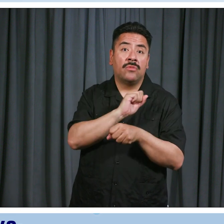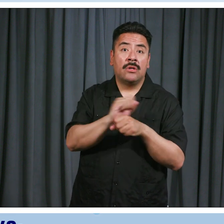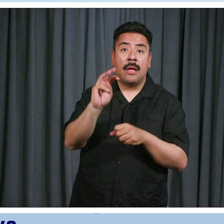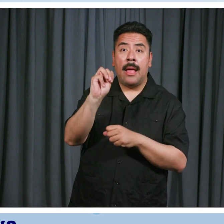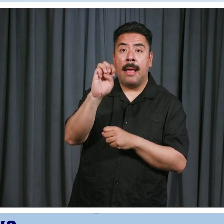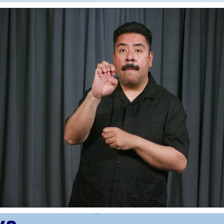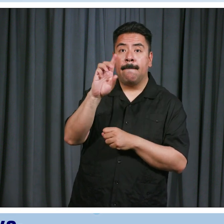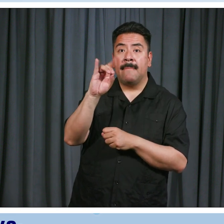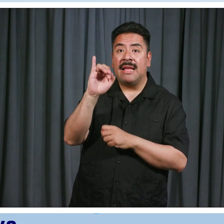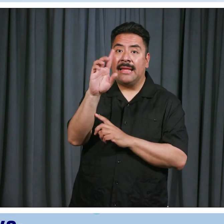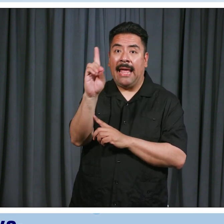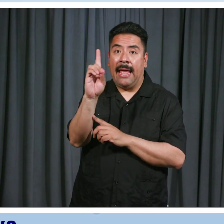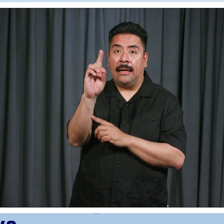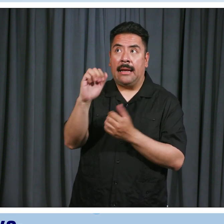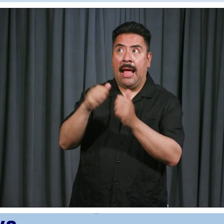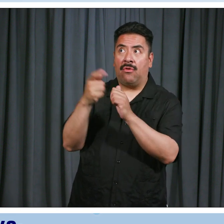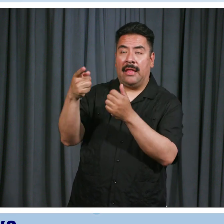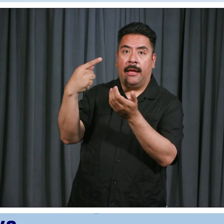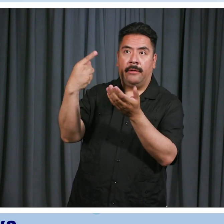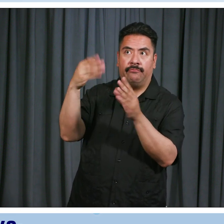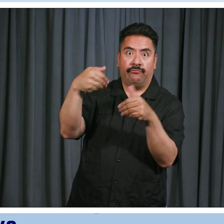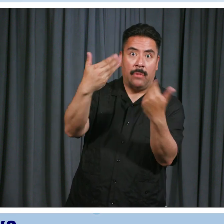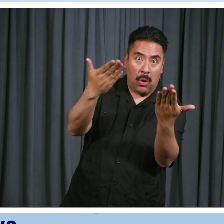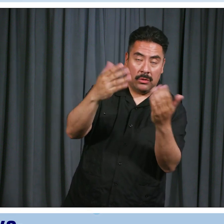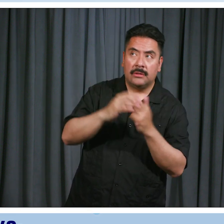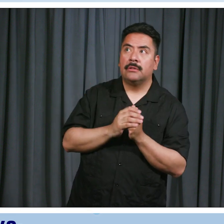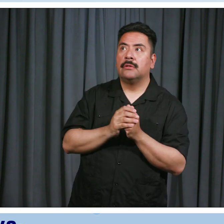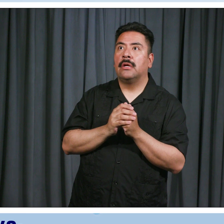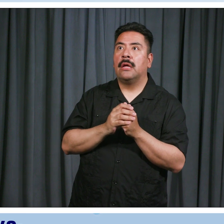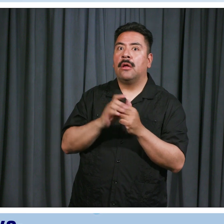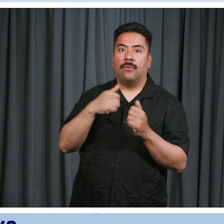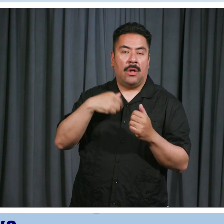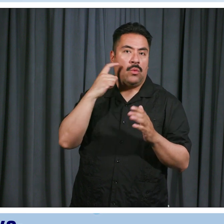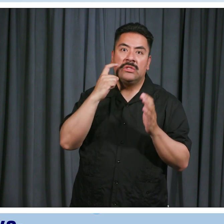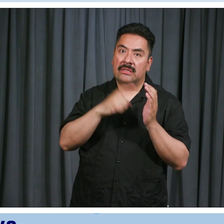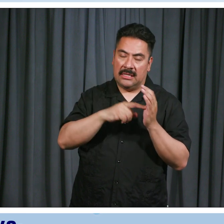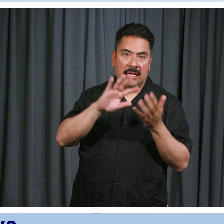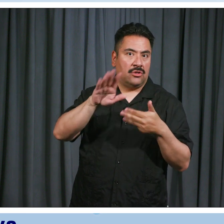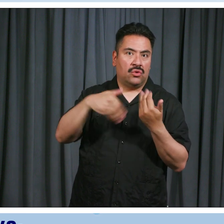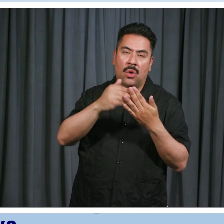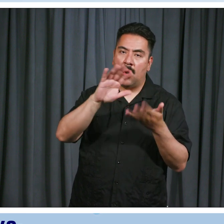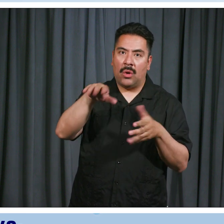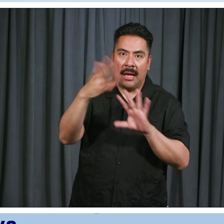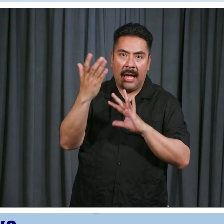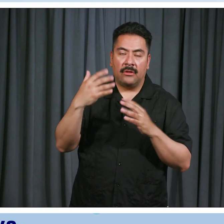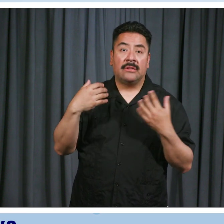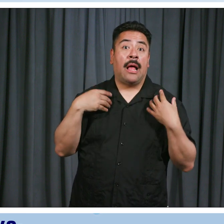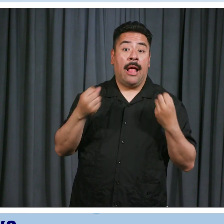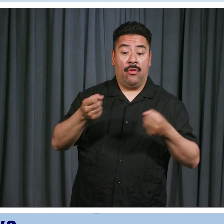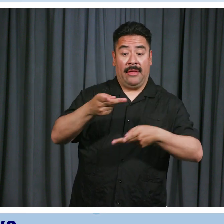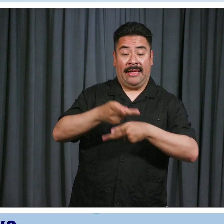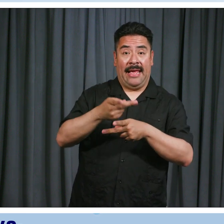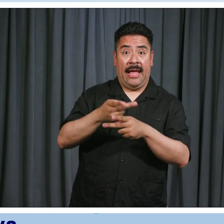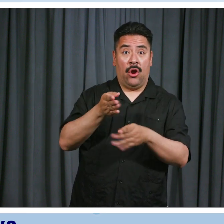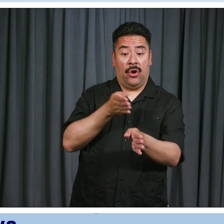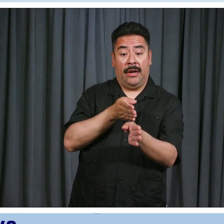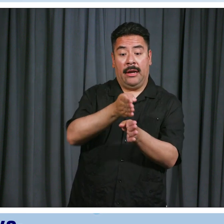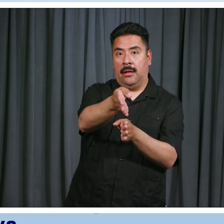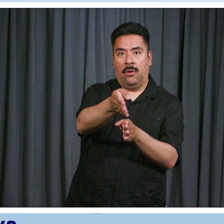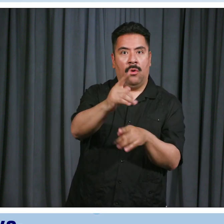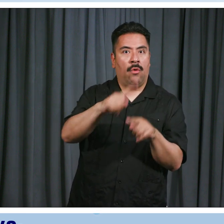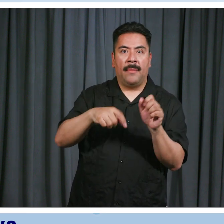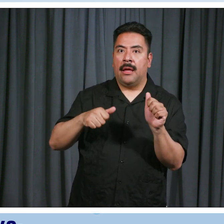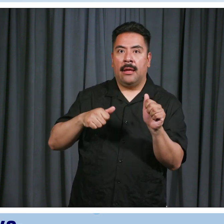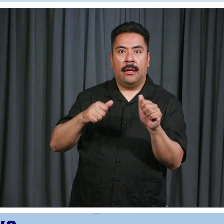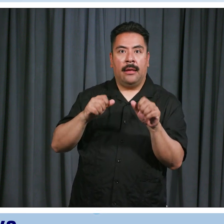that they're talking about, we will see total chaos. Our healthcare industry will not be able to keep up